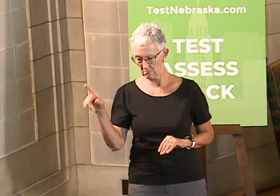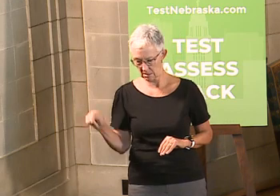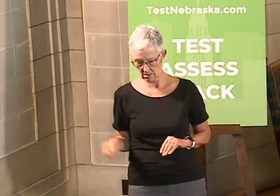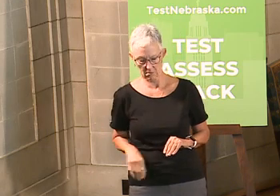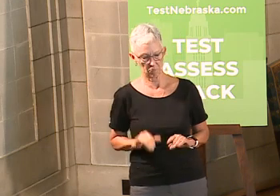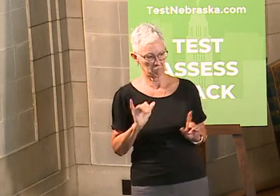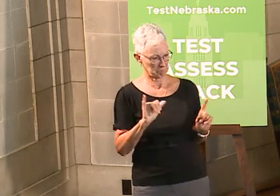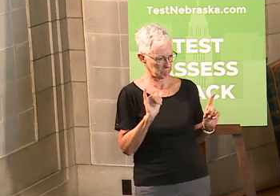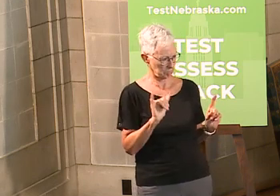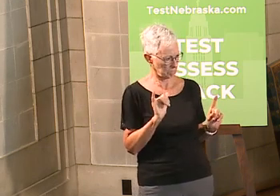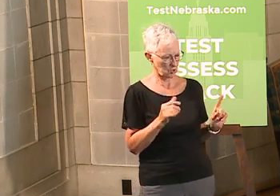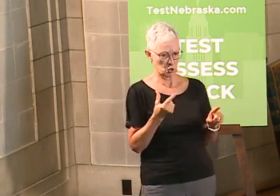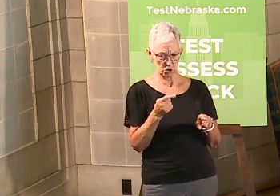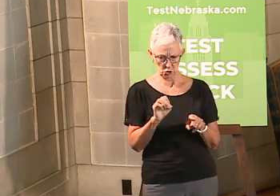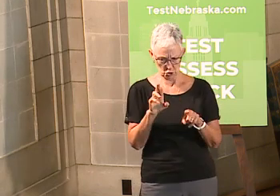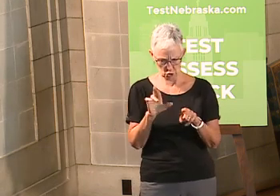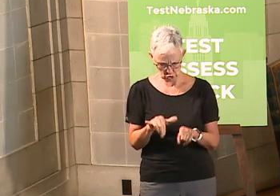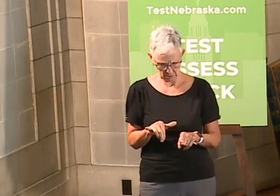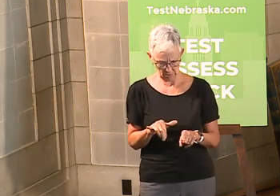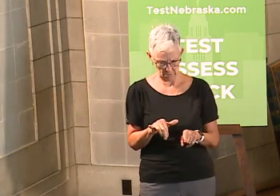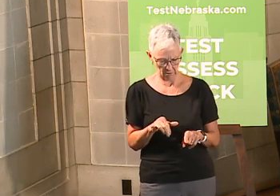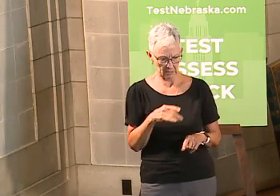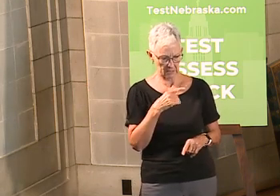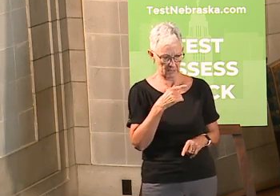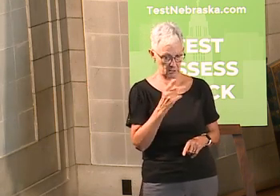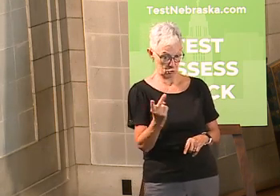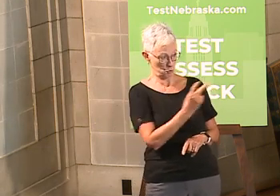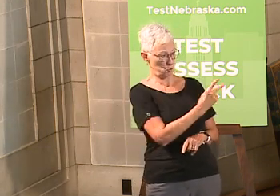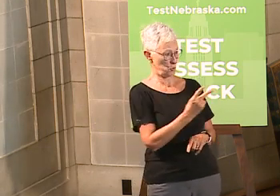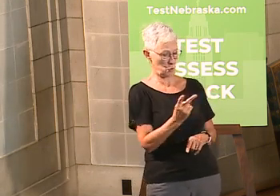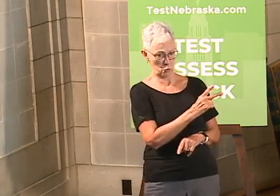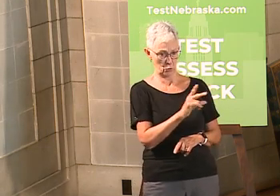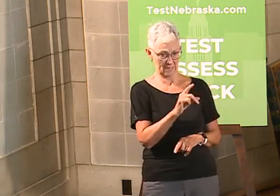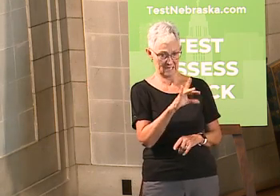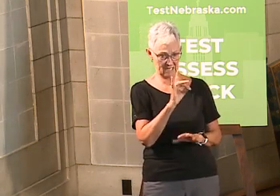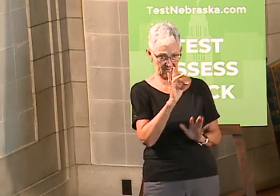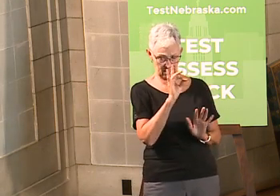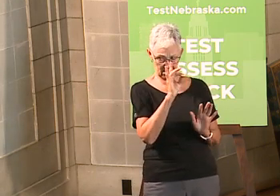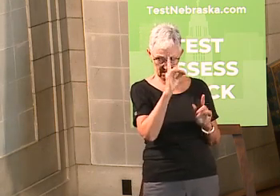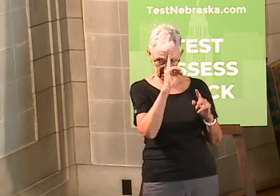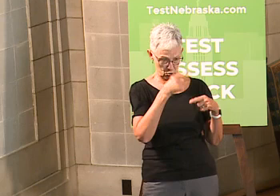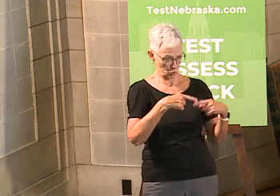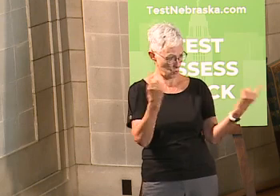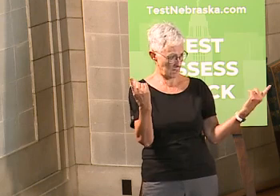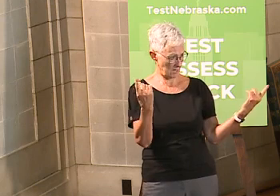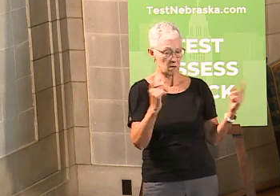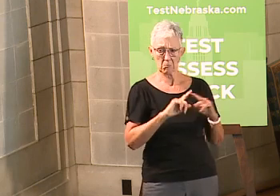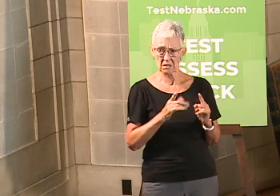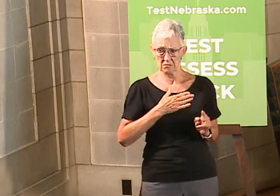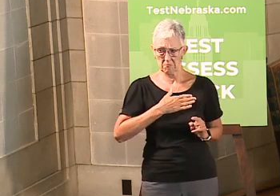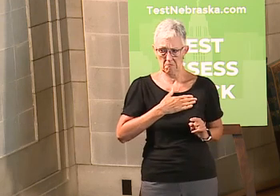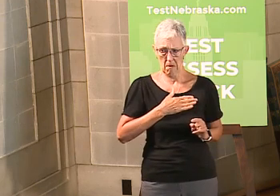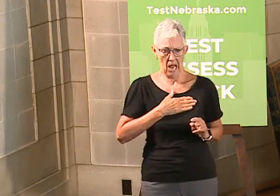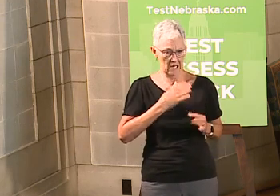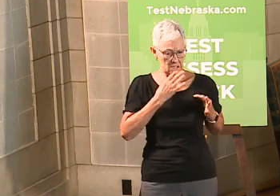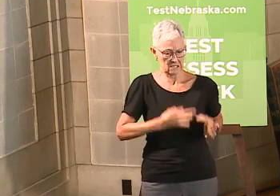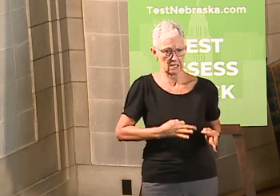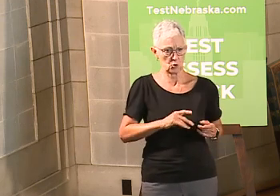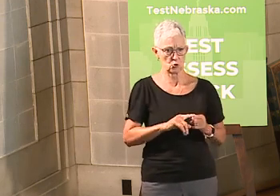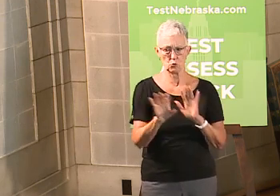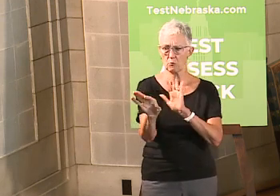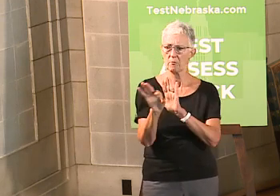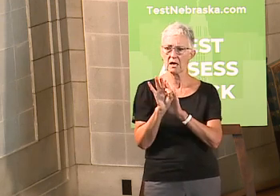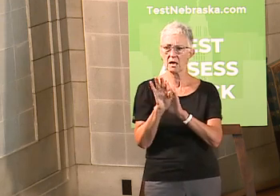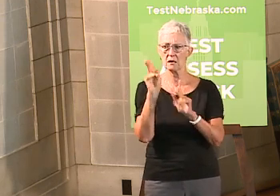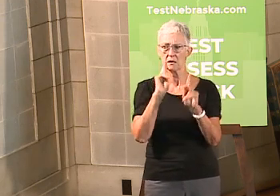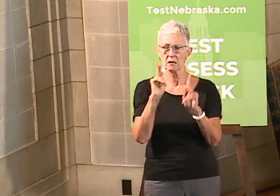and I had conversations with Jerry about it. And again, as governor, it's my prerogative to appoint people who are going to be on all of